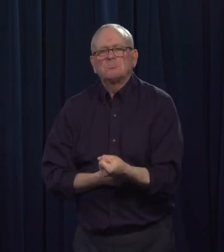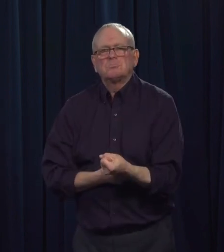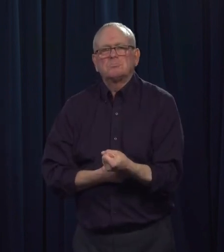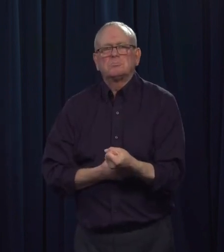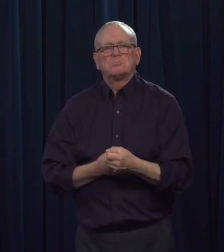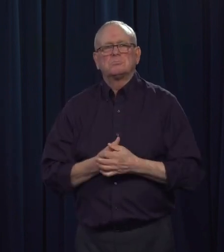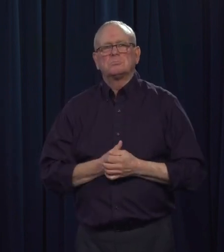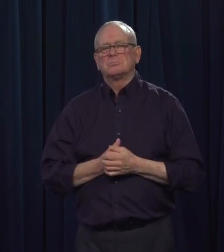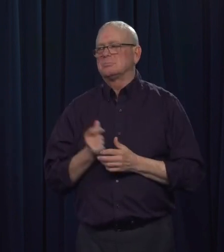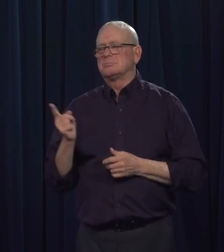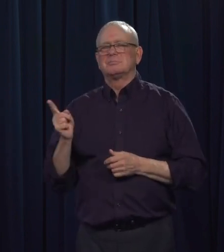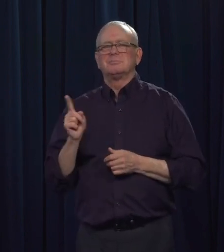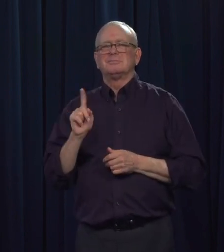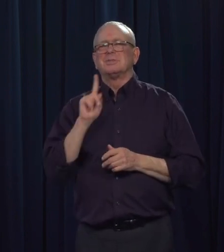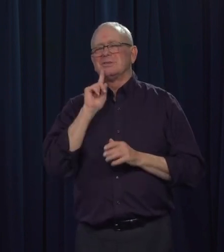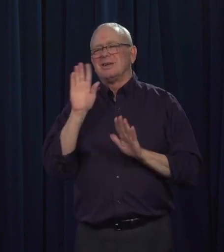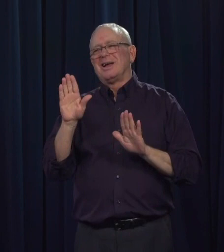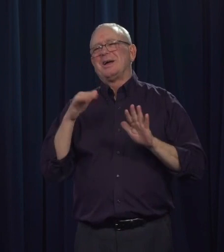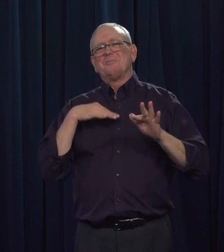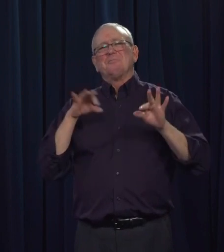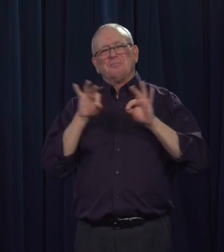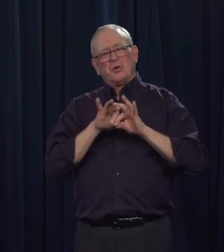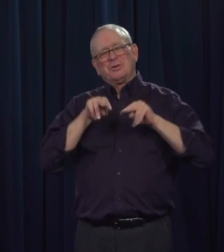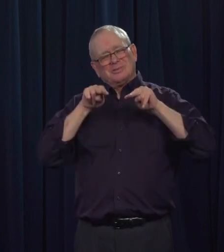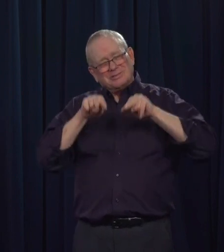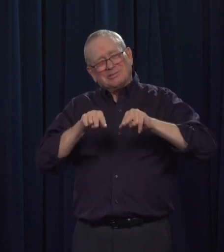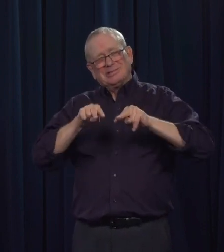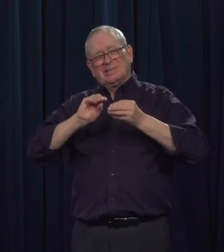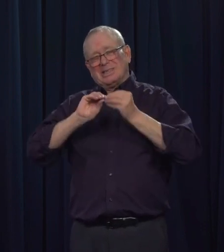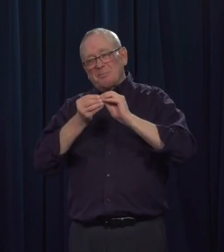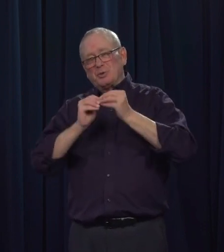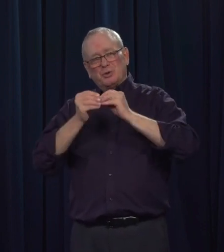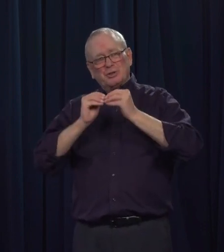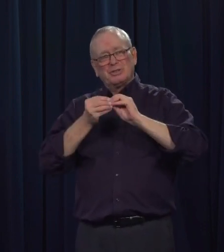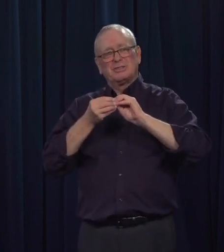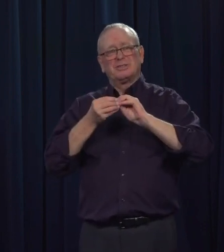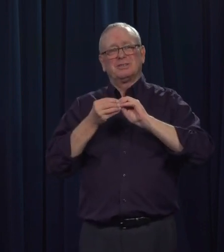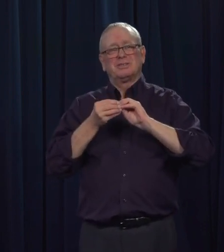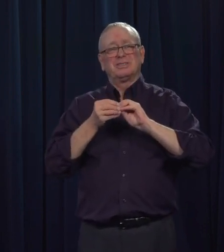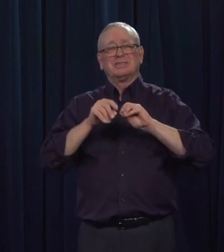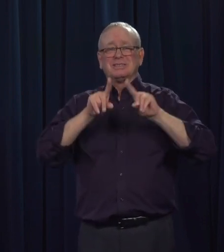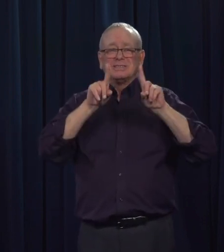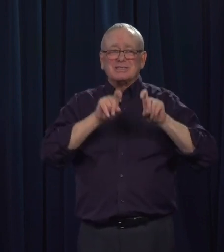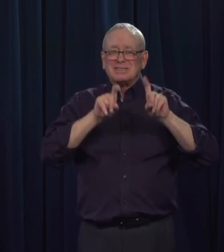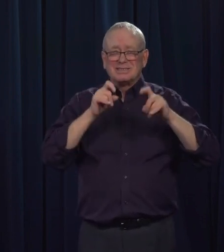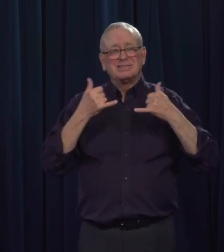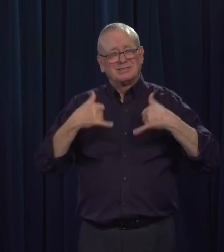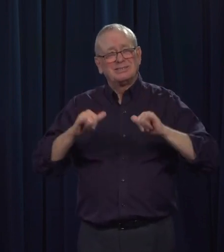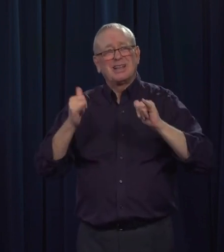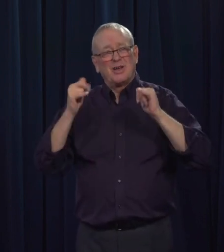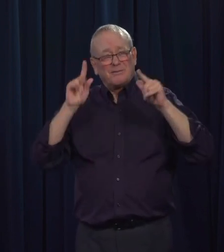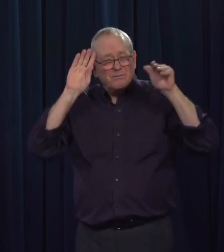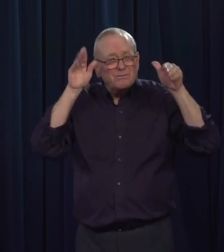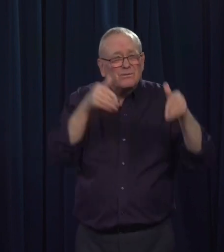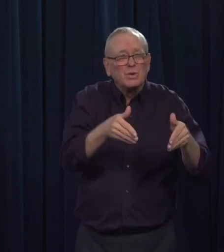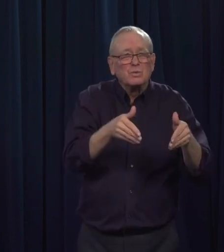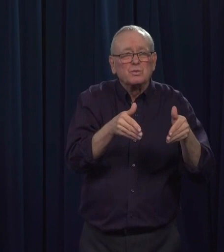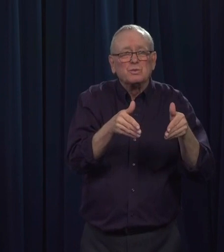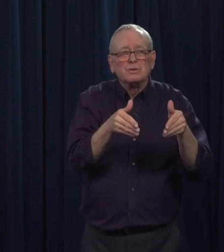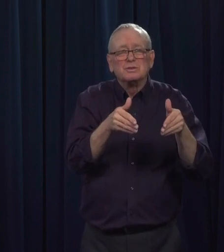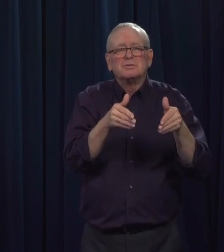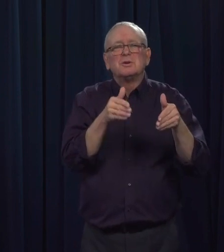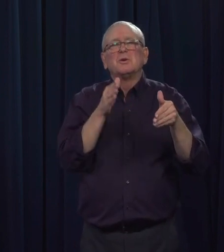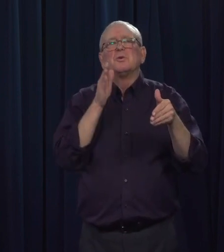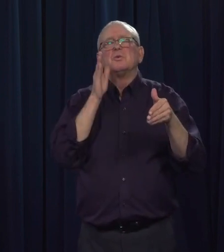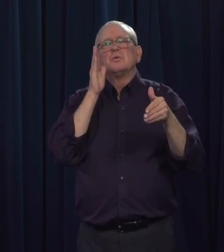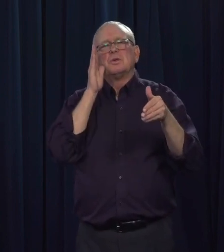bit as we've shifted this testing process. But the numbers are going to be what help us understand. But I think, again, it won't be over the next few days.